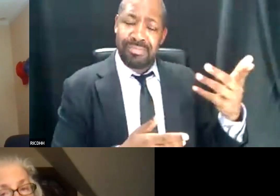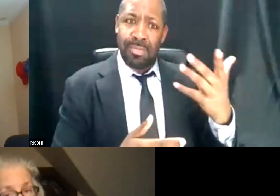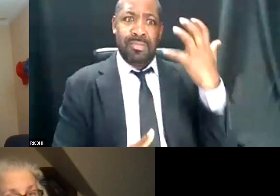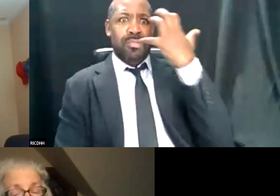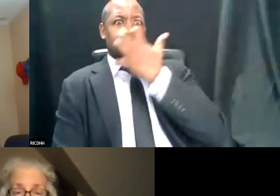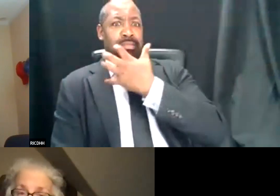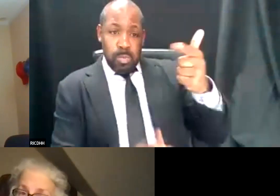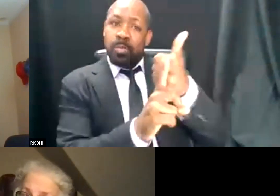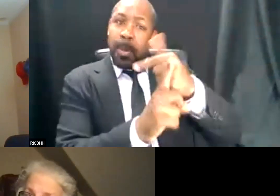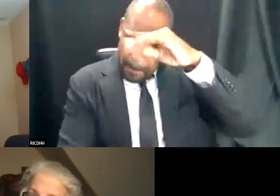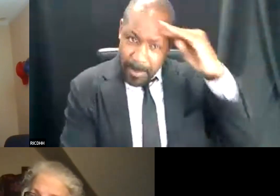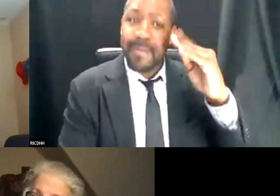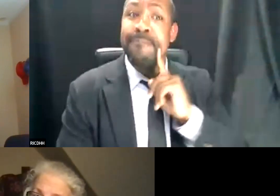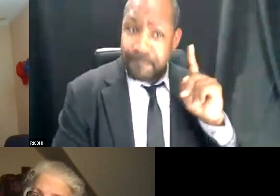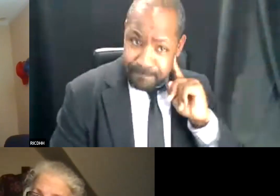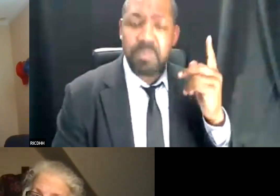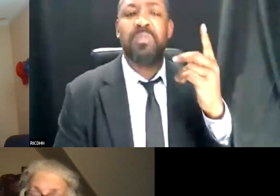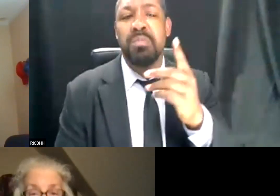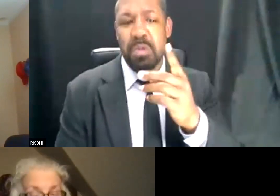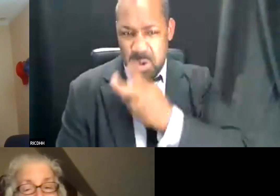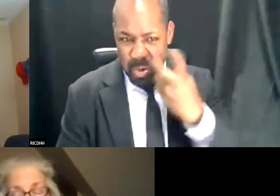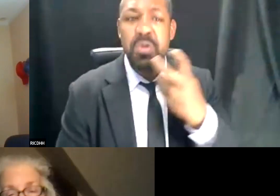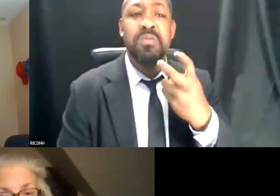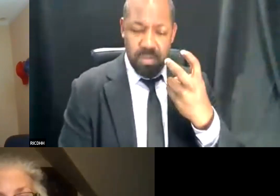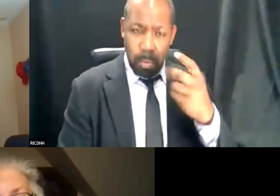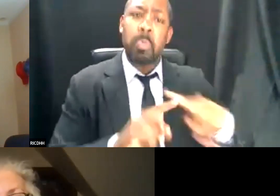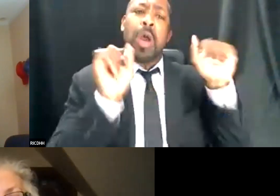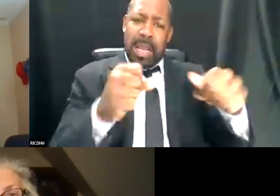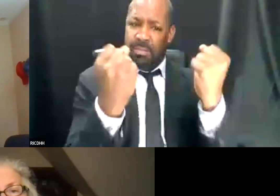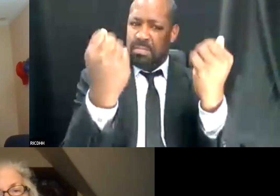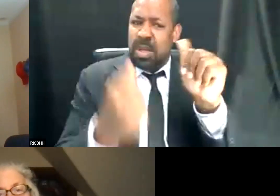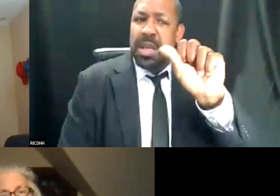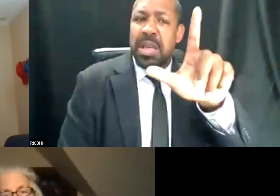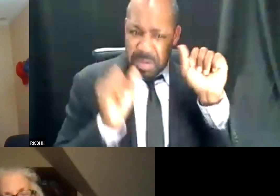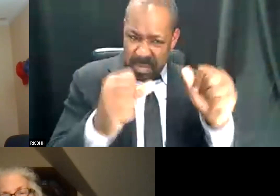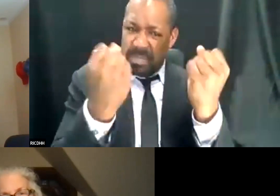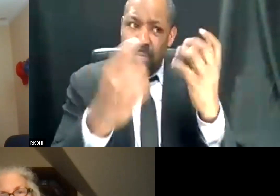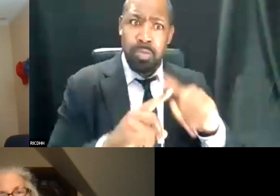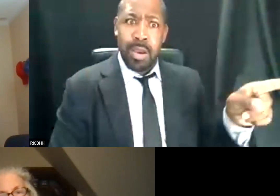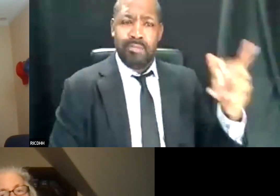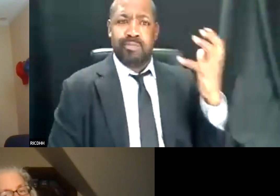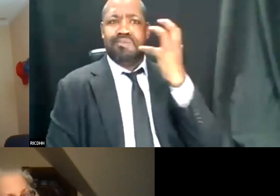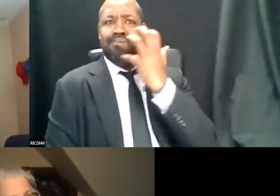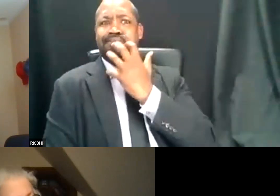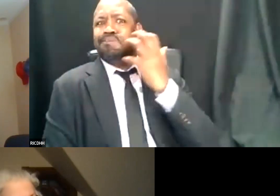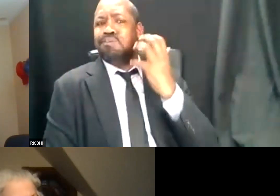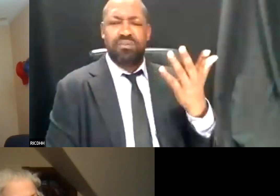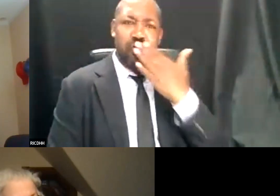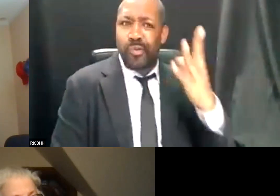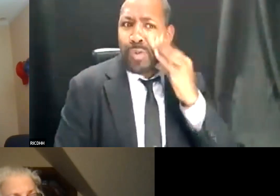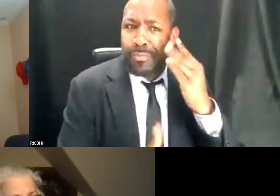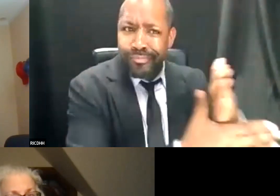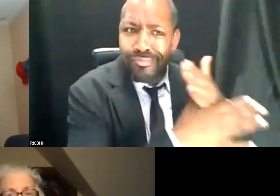She's an oral deaf person. She's Black and deaf and oral, but she can